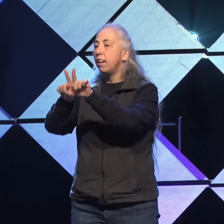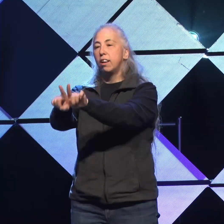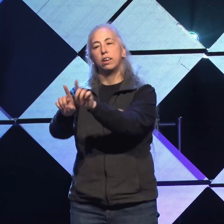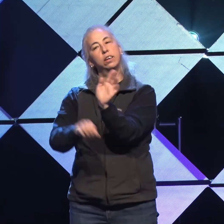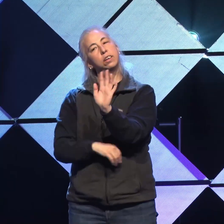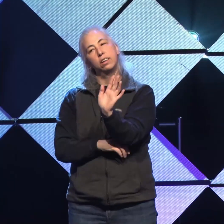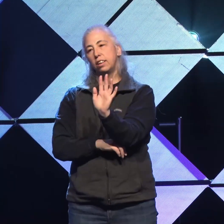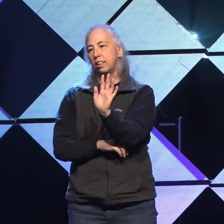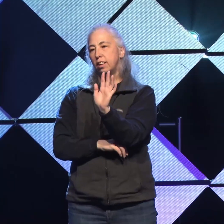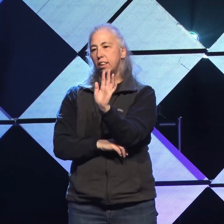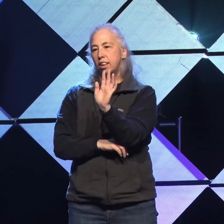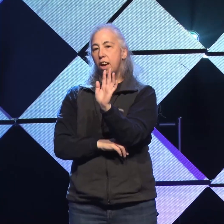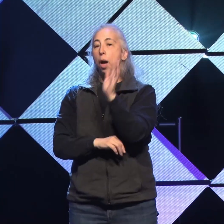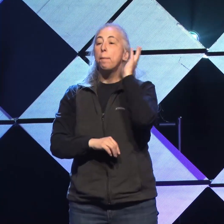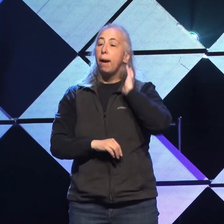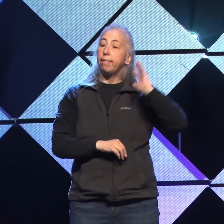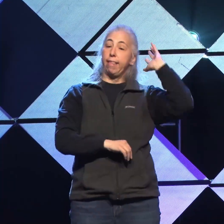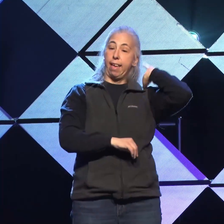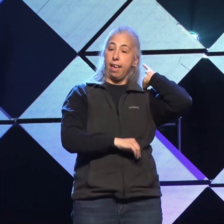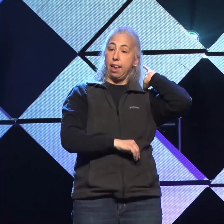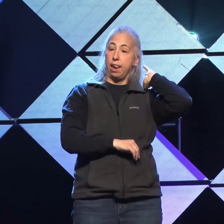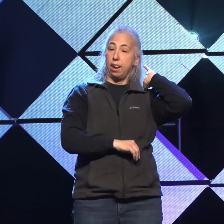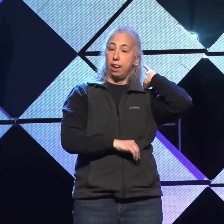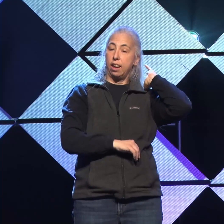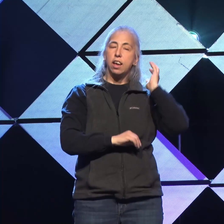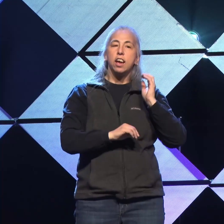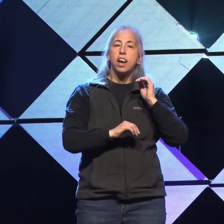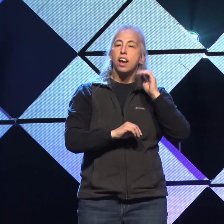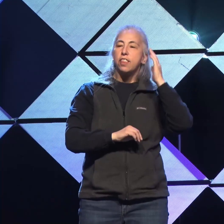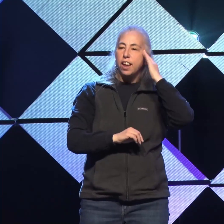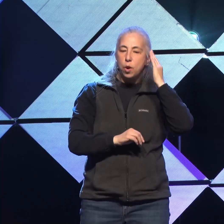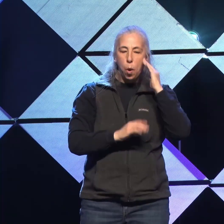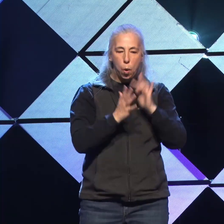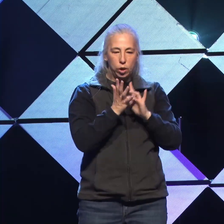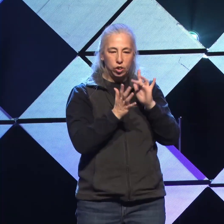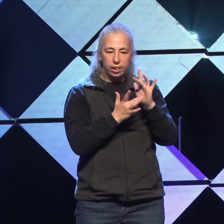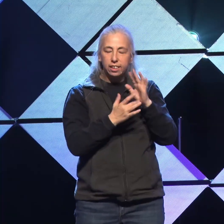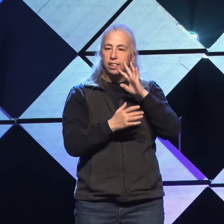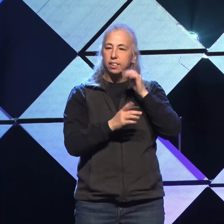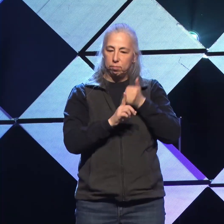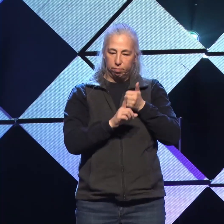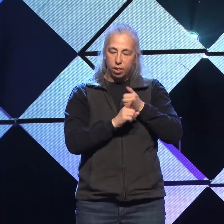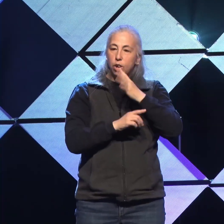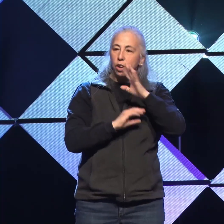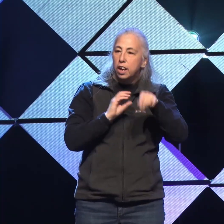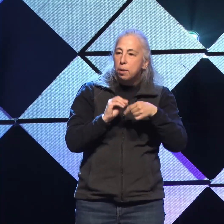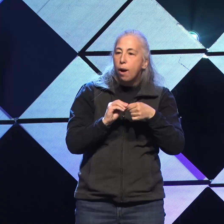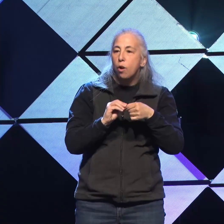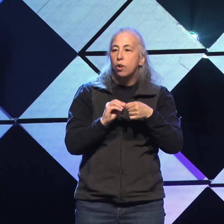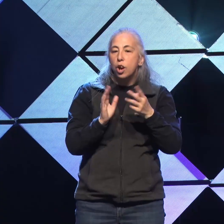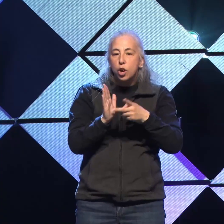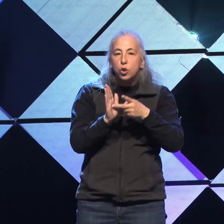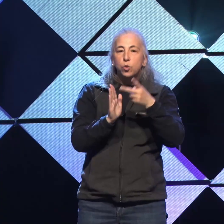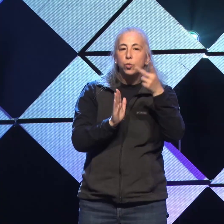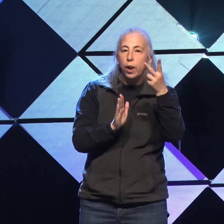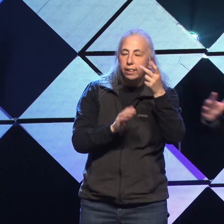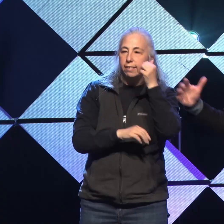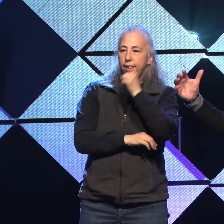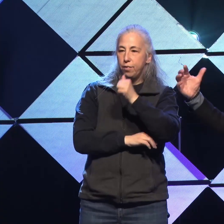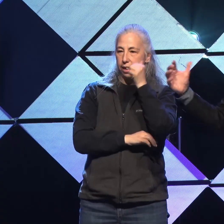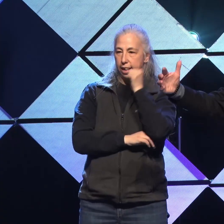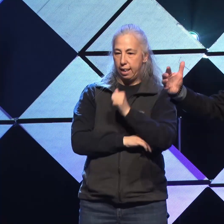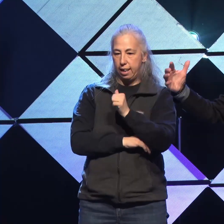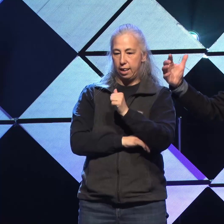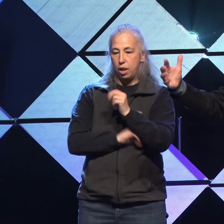not what the listeners would have thought of. They knew Jesus was talking about those 2 times a day